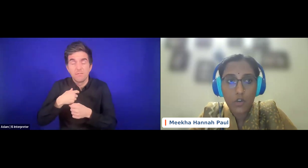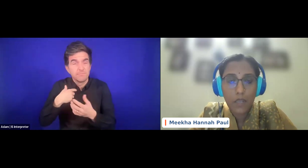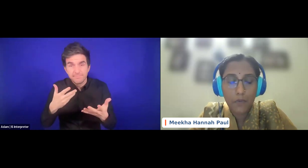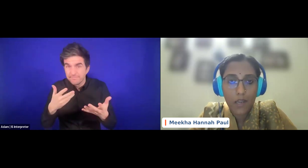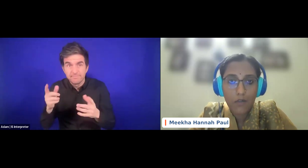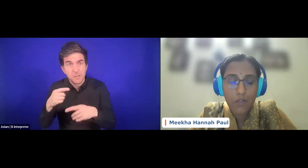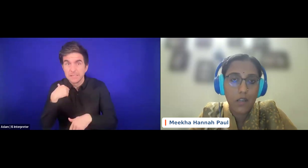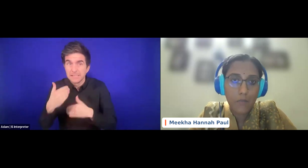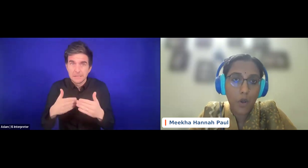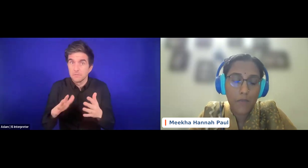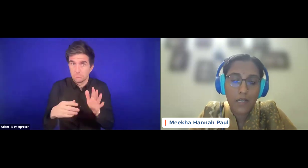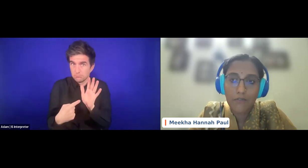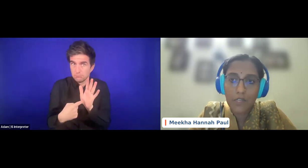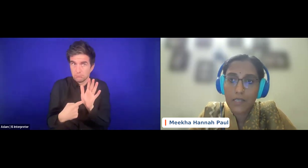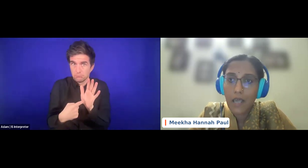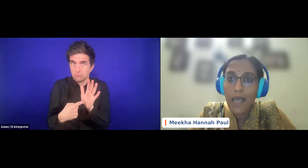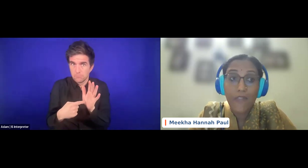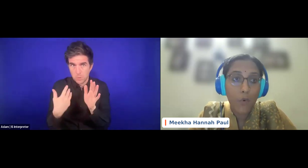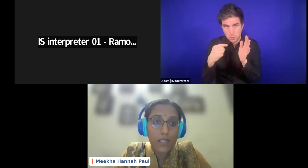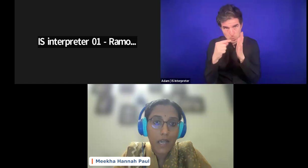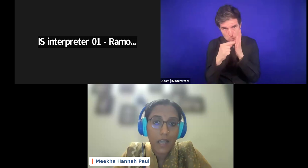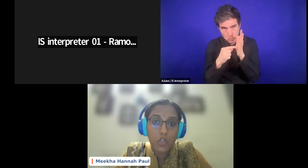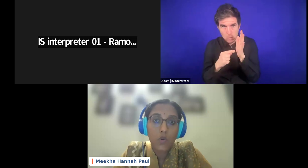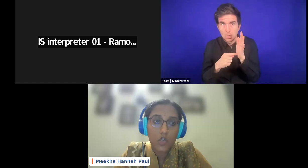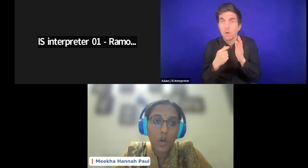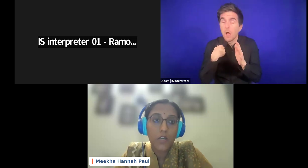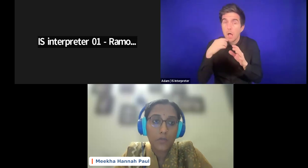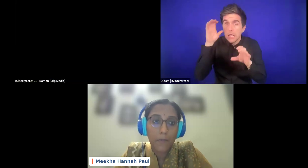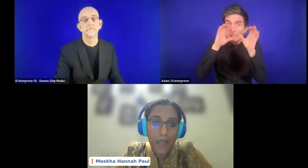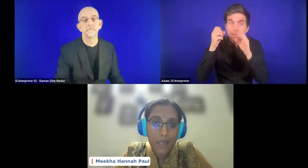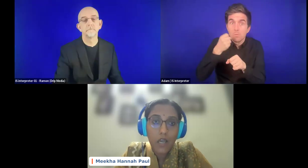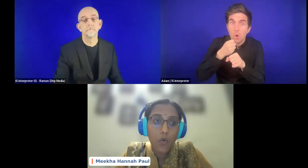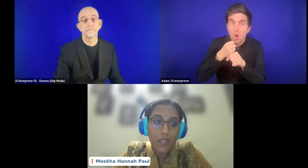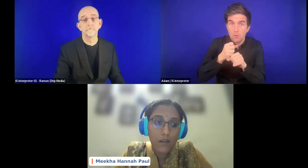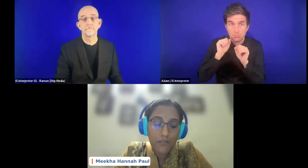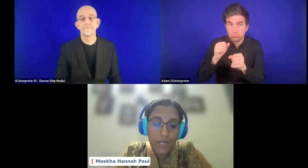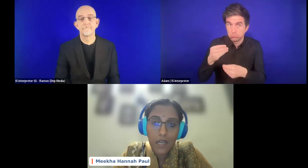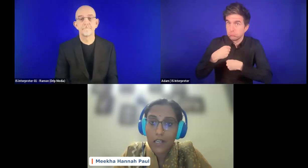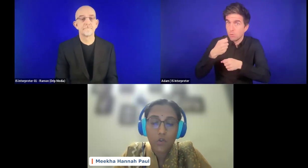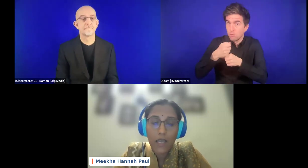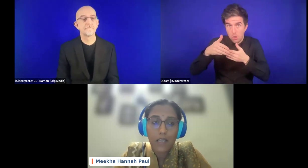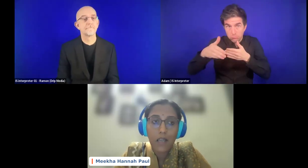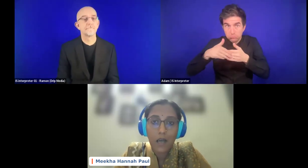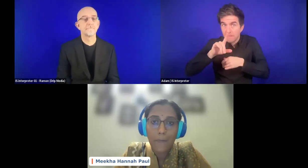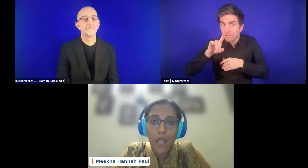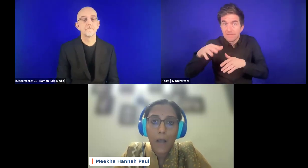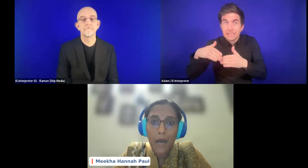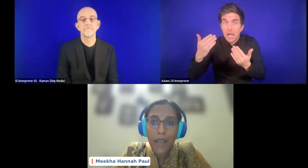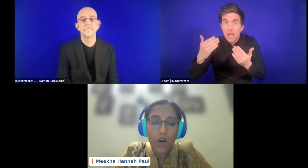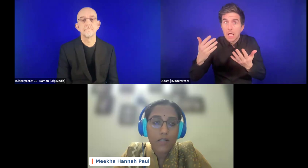days, or I should be provided with an unemployment allowance. And then once I do a job, I should be paid within 15 days. So I